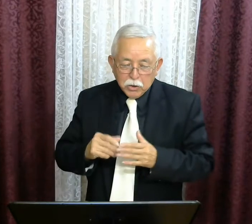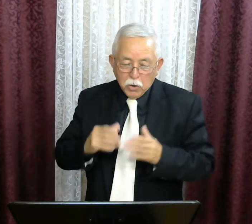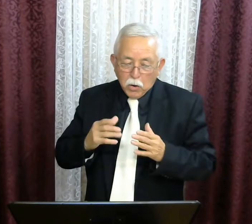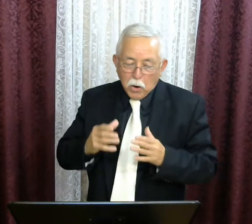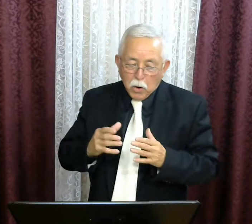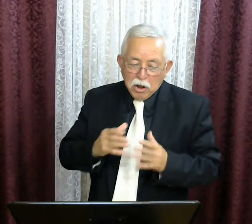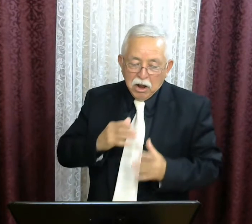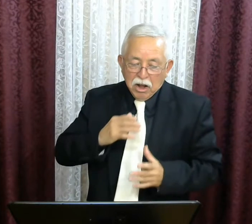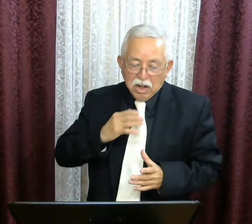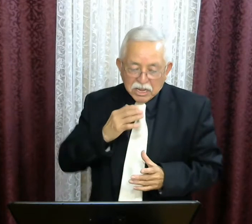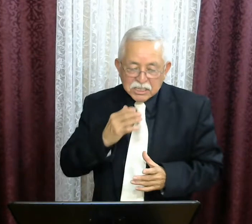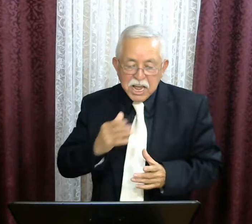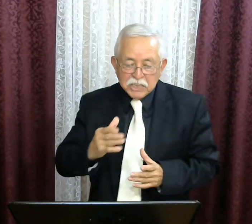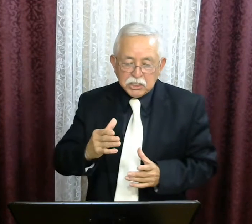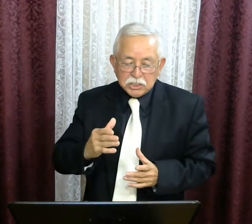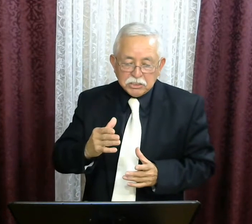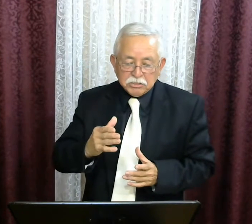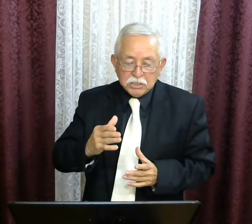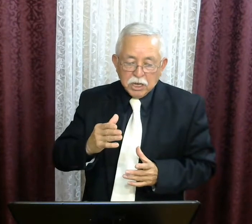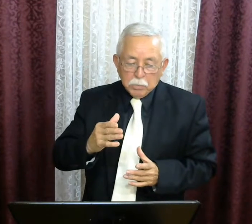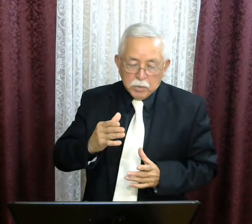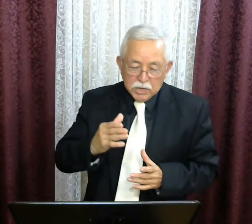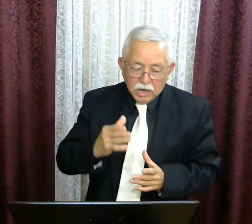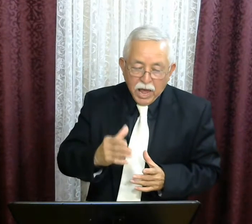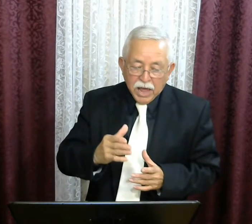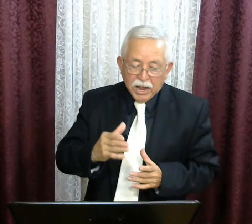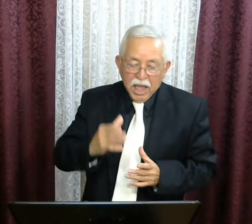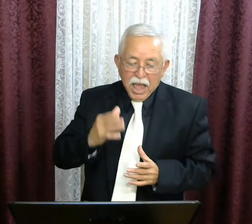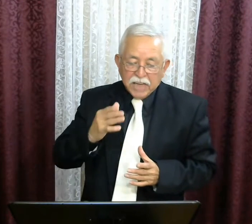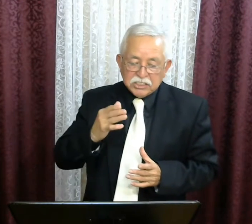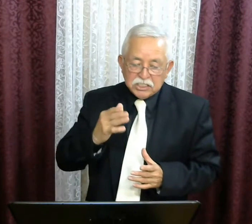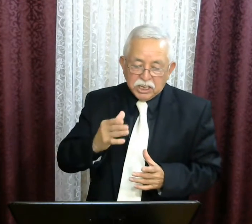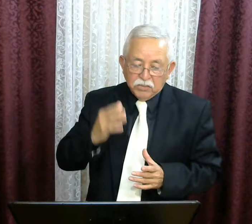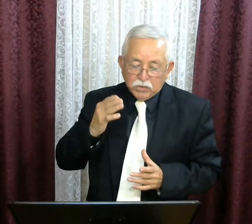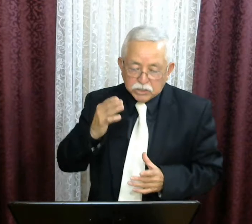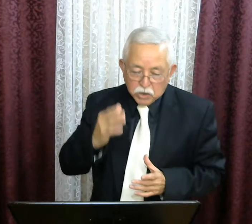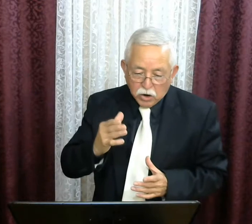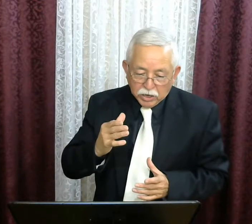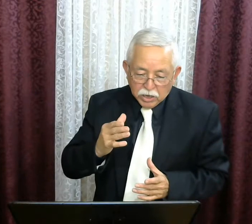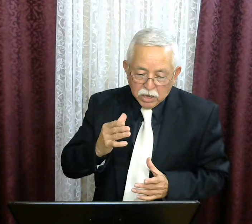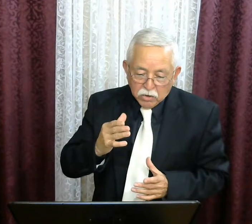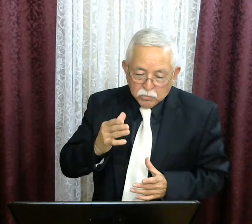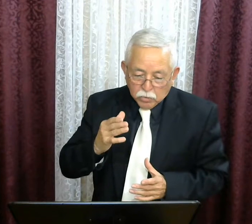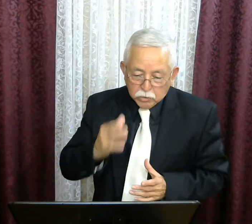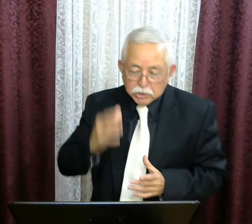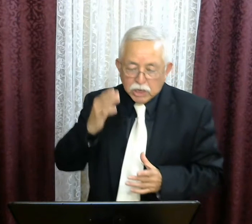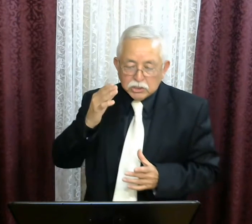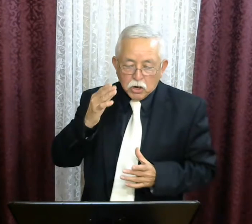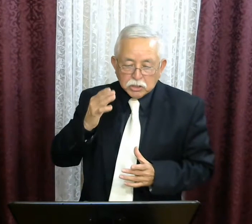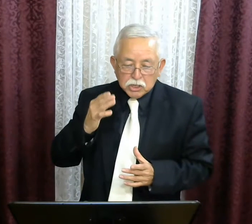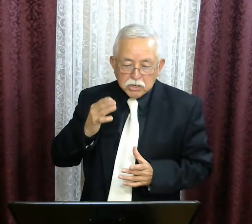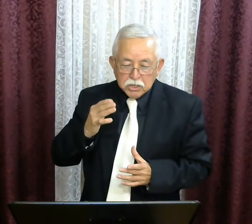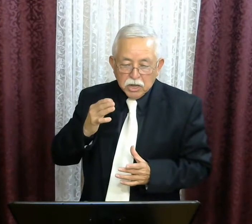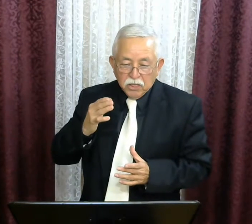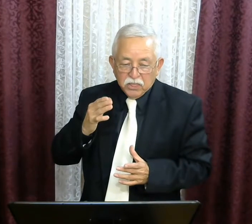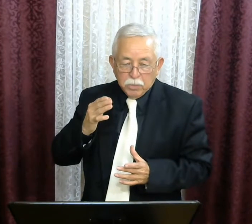Oh, let the nation be glad and sing for joy, for you shall judge the